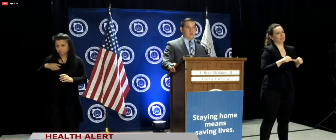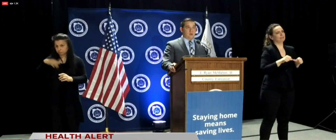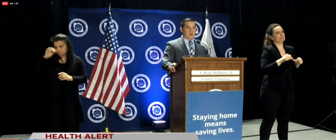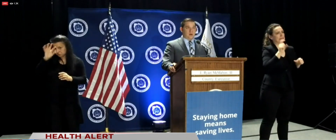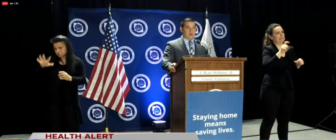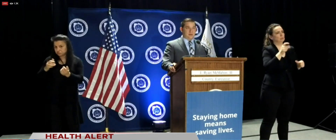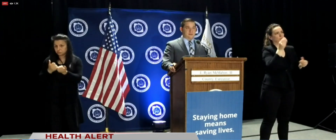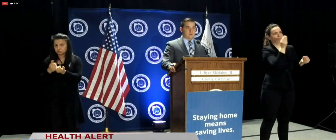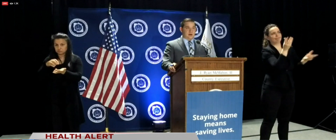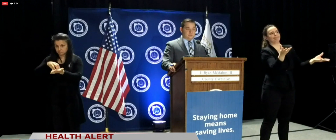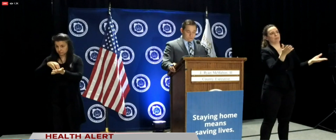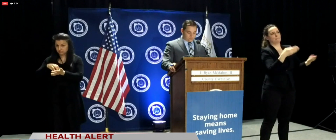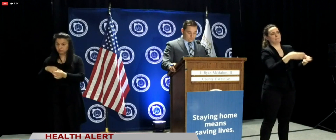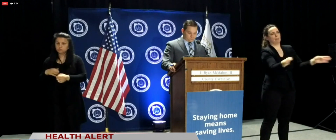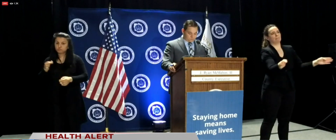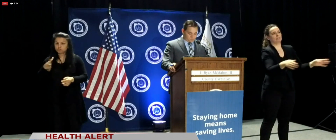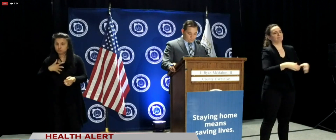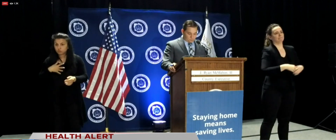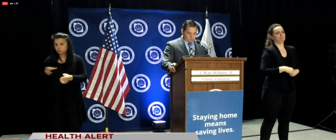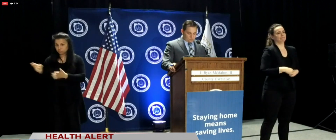so let's get ready.